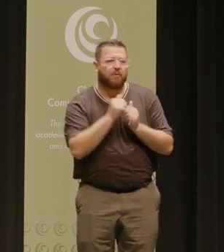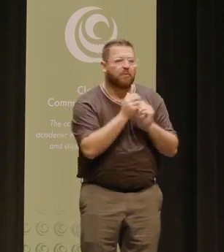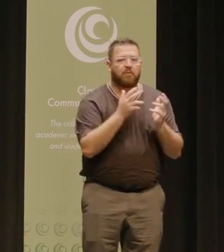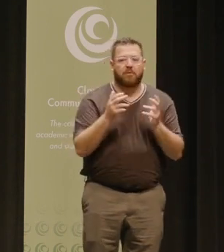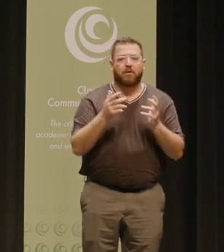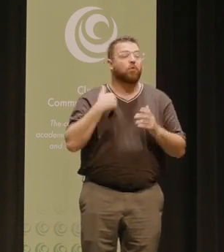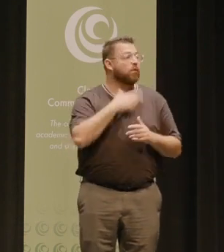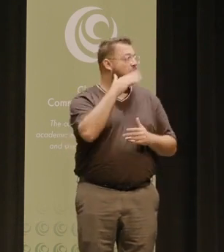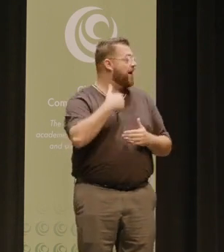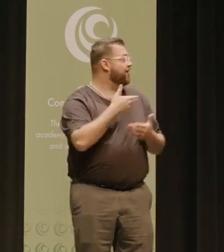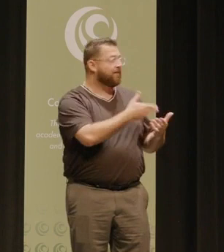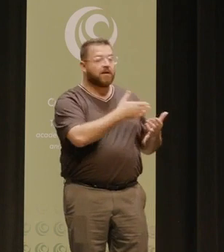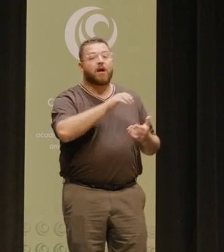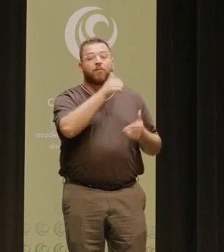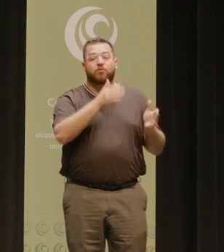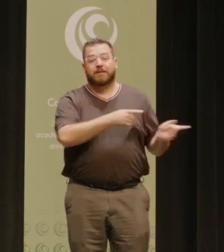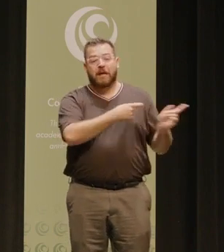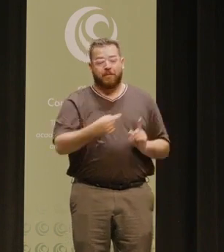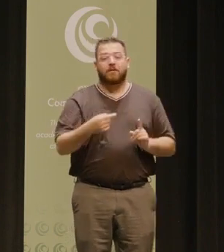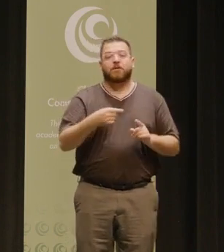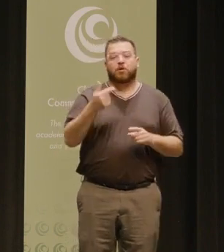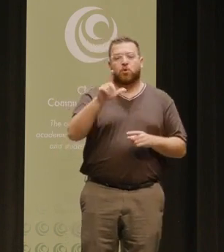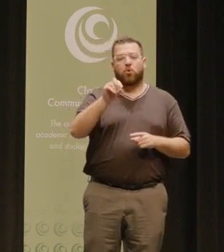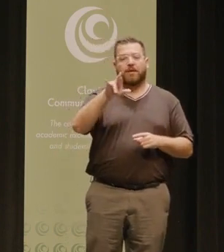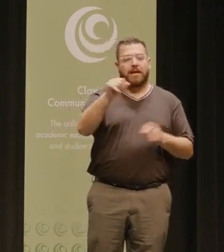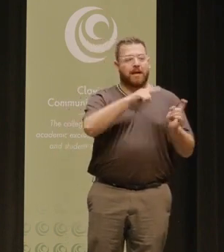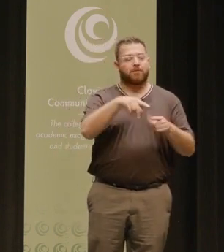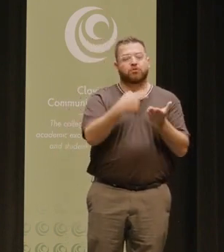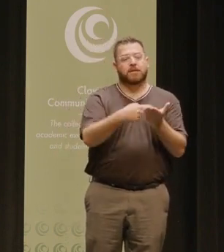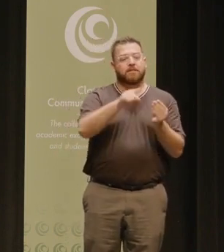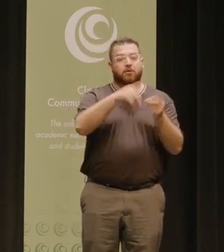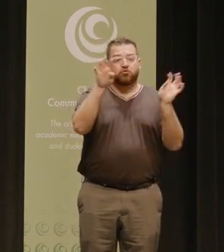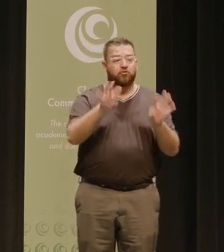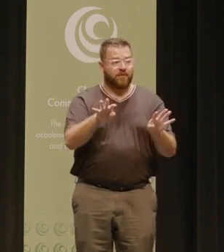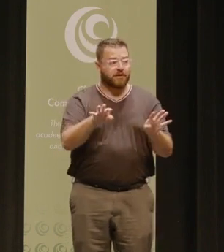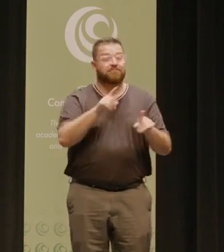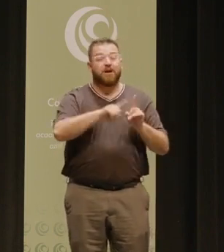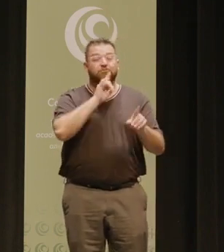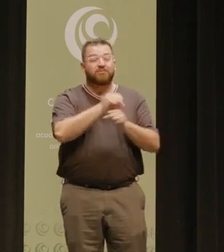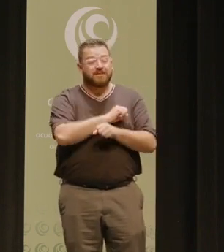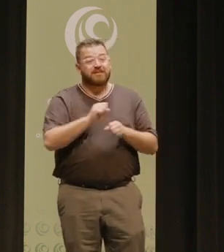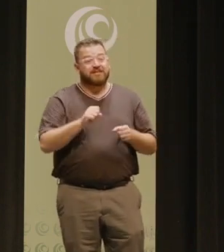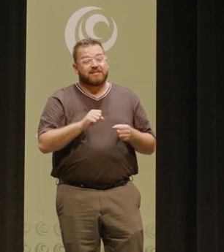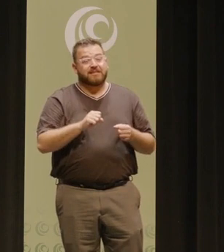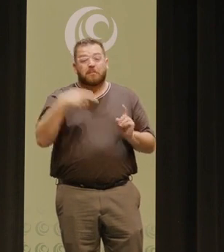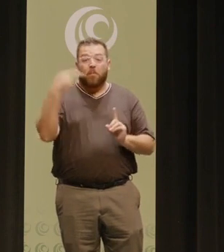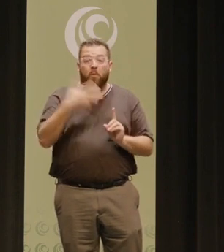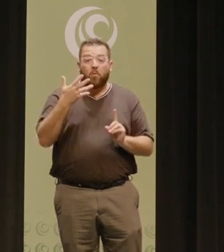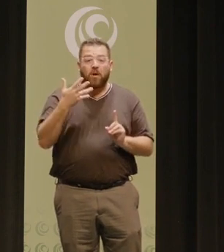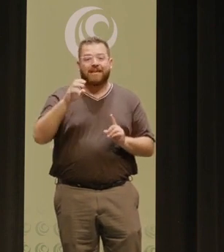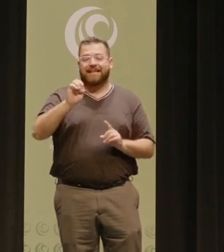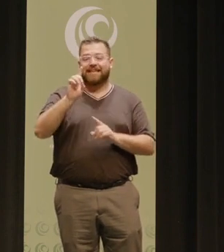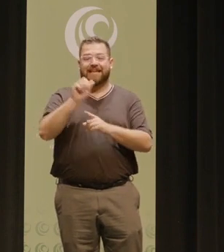have Claudia Casorena come up right now and talk about those surveys. At the end of the day, I just want to say that EDA